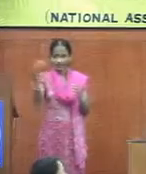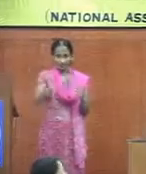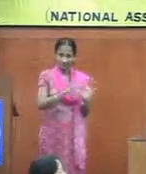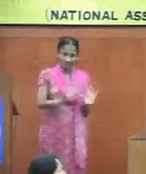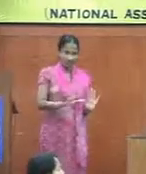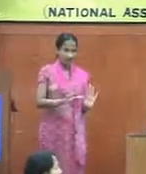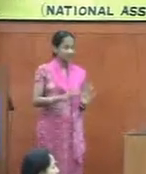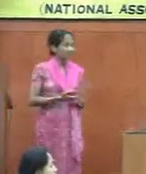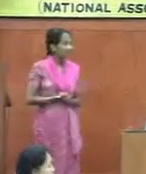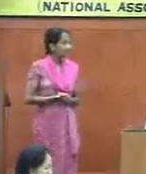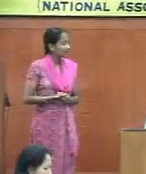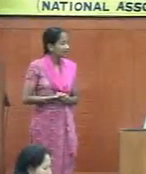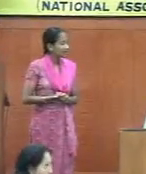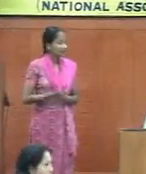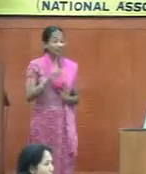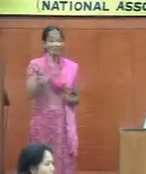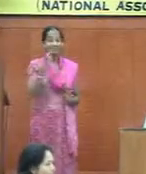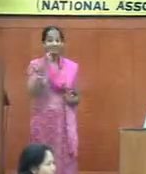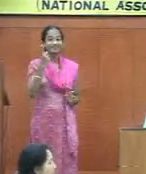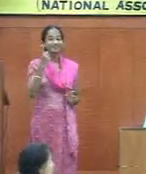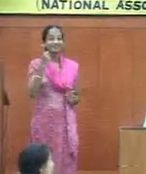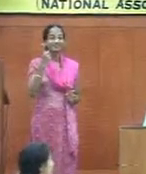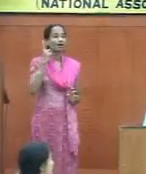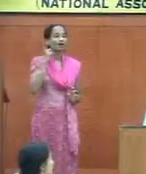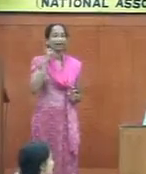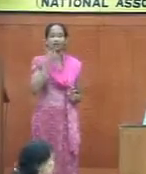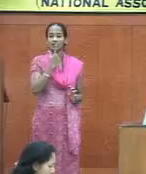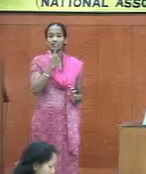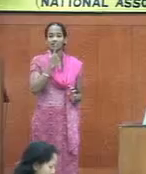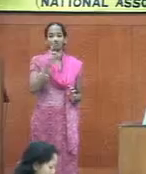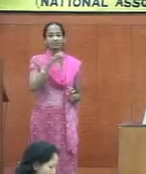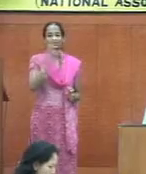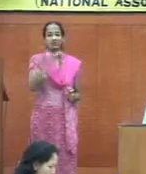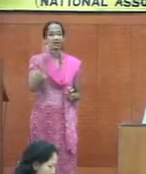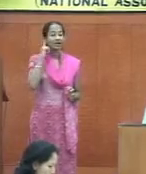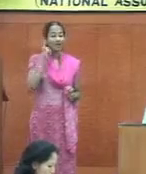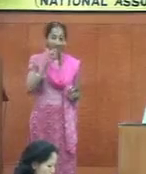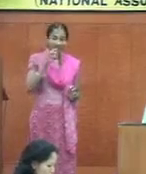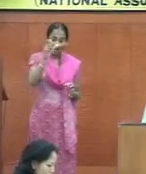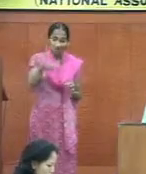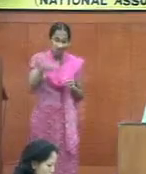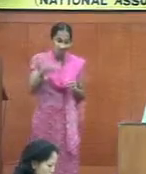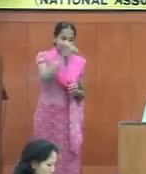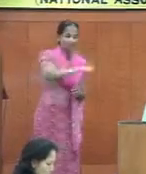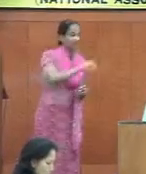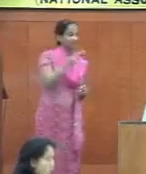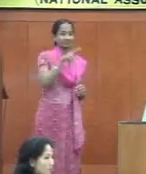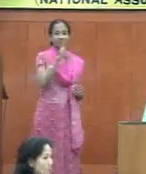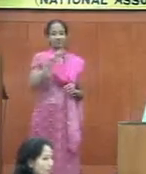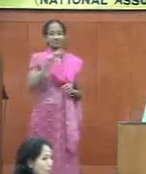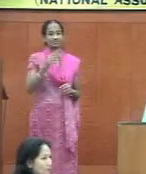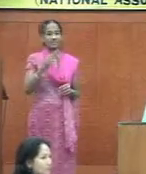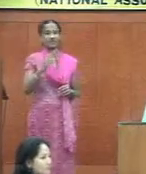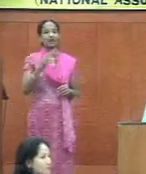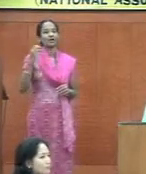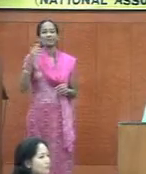an orthopedically impaired person, but in the hearing impaired category, they didn't choose to put a hearing impaired person. They